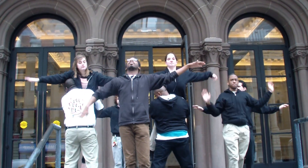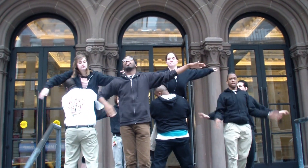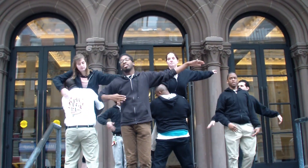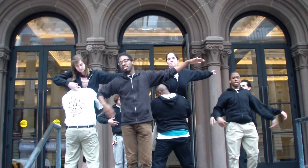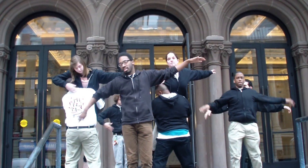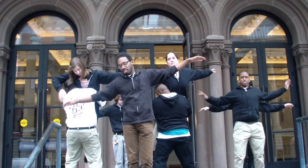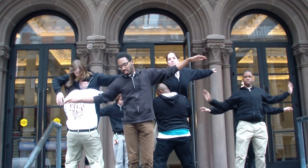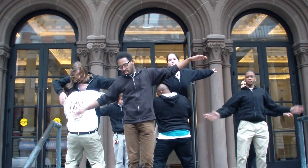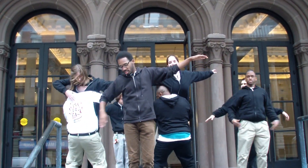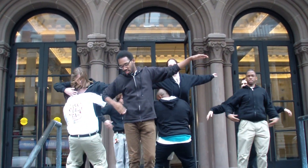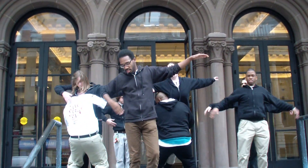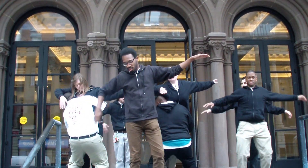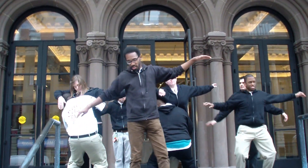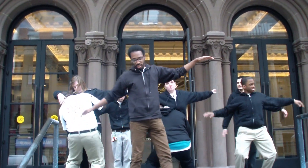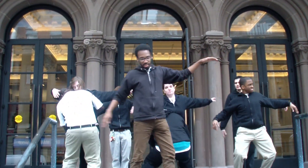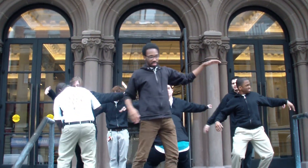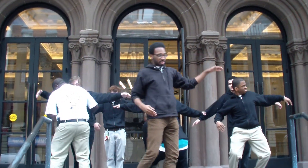That cannot fly.